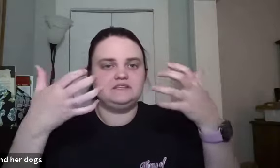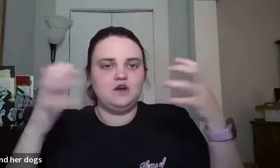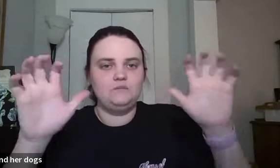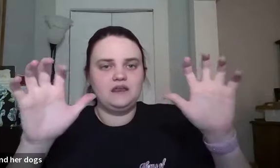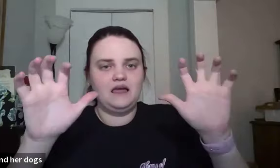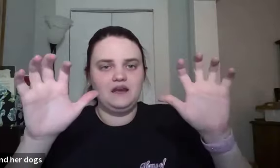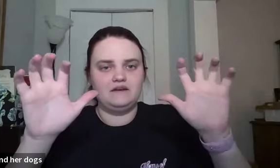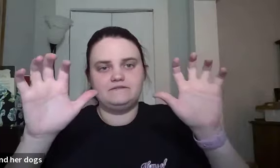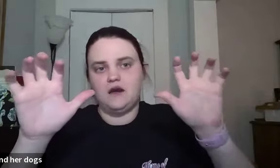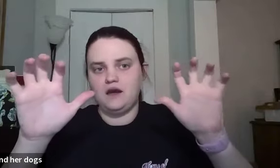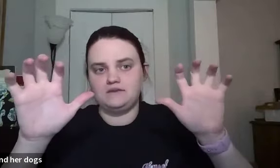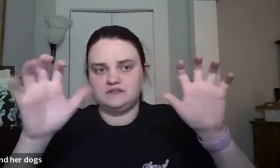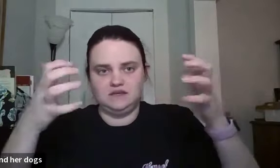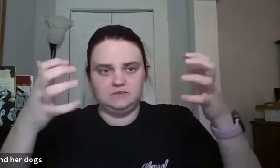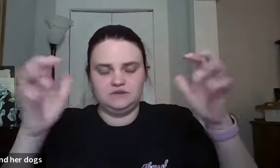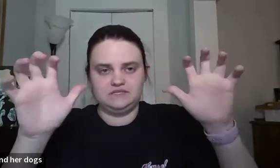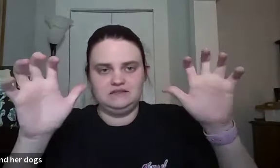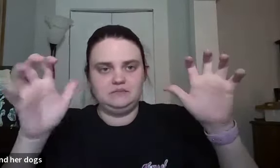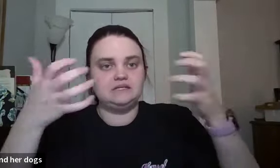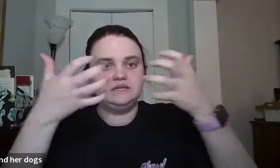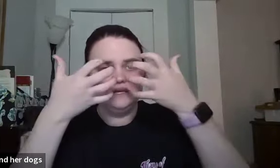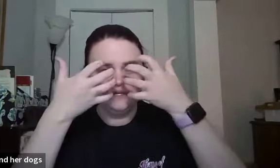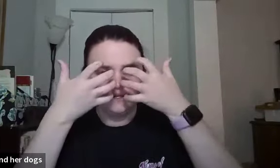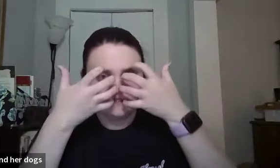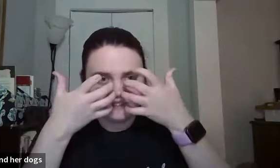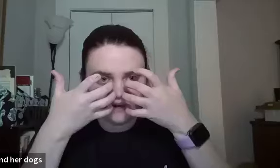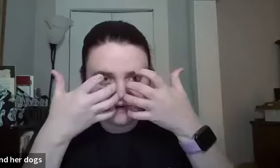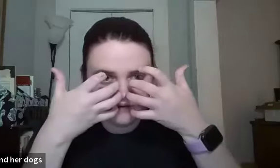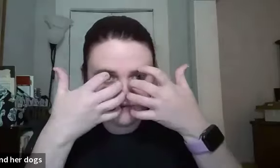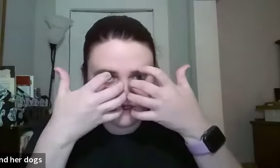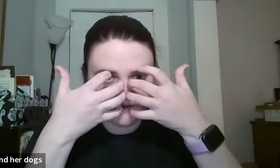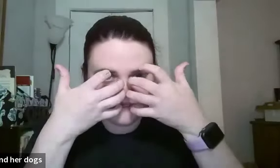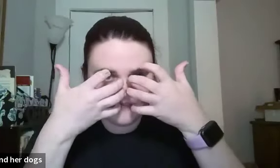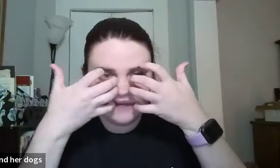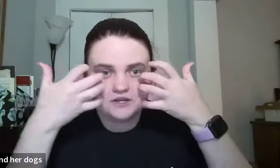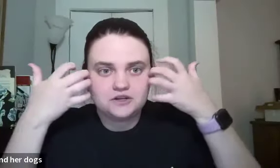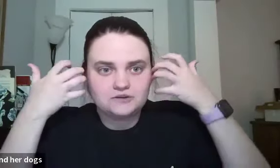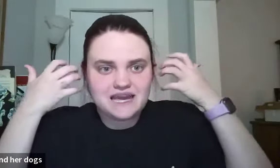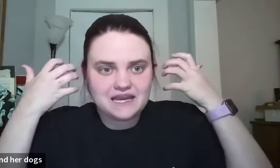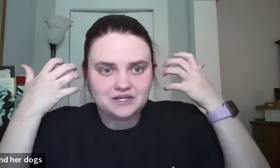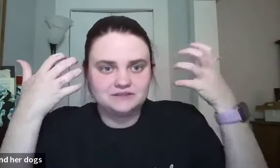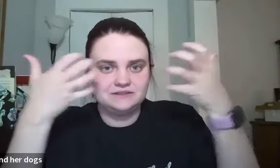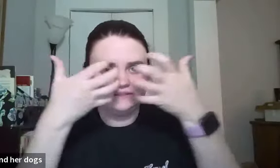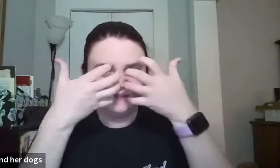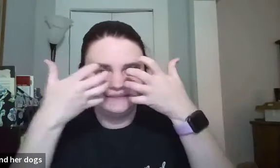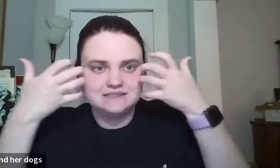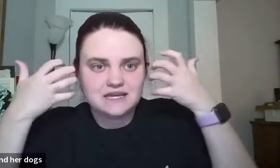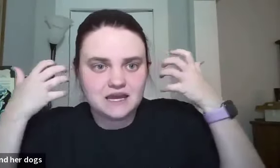these open, like kind of 5s again, with them slightly bent. You're going to start right here in front of your face, and you're going to go tiger,